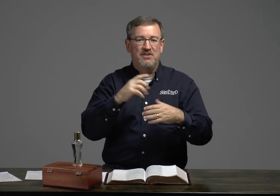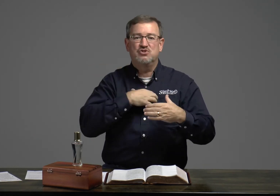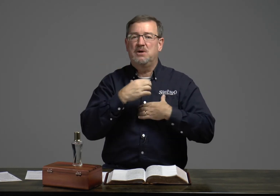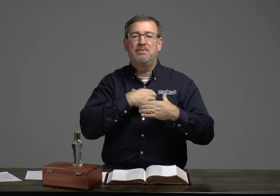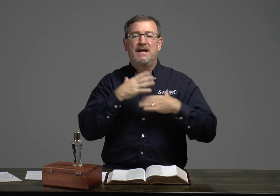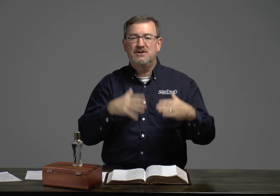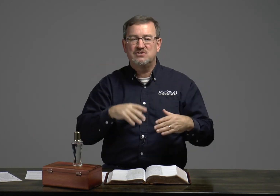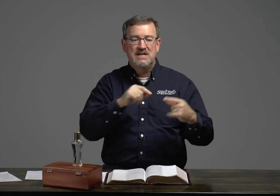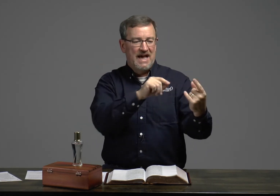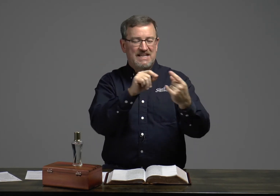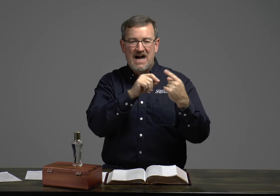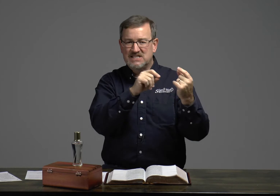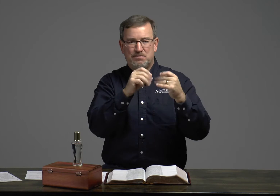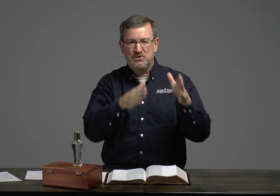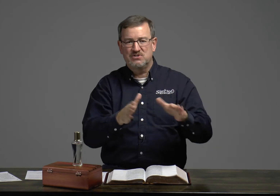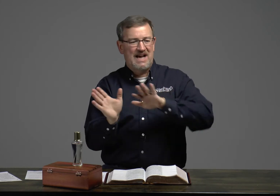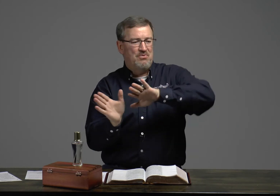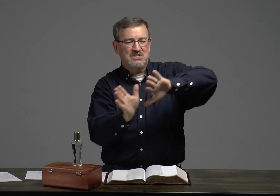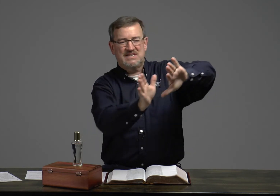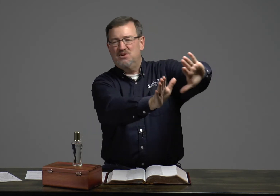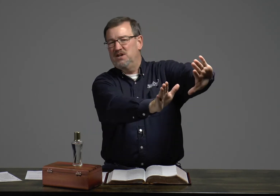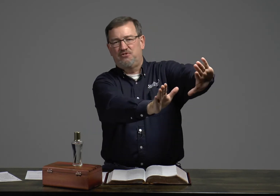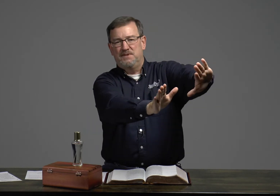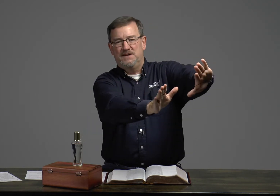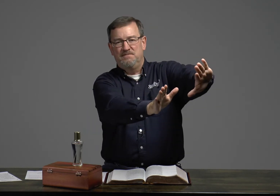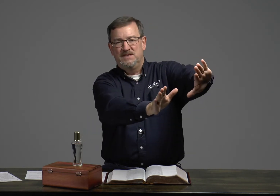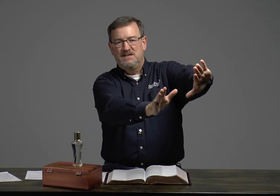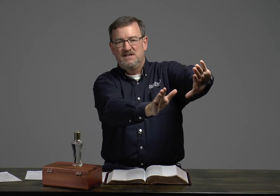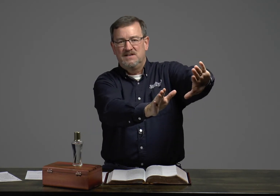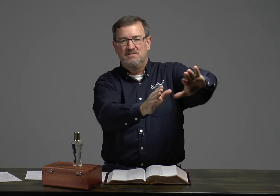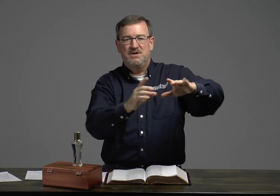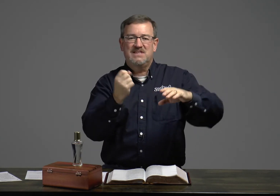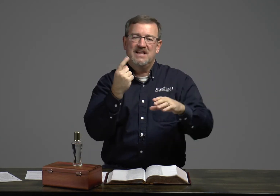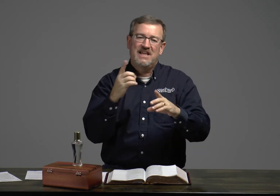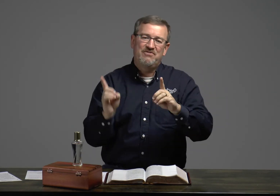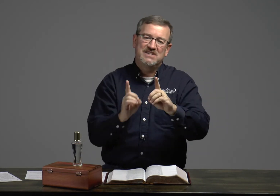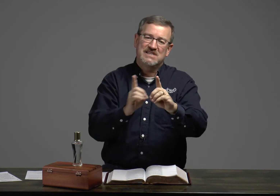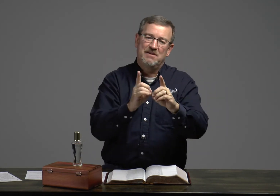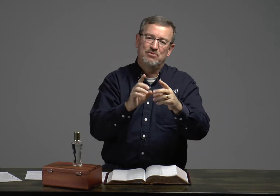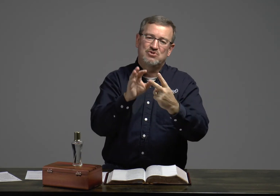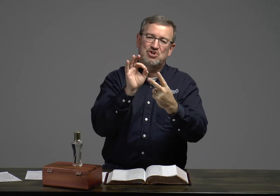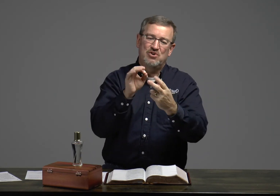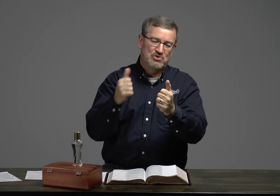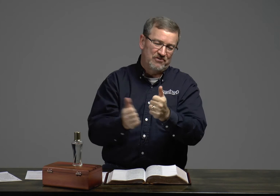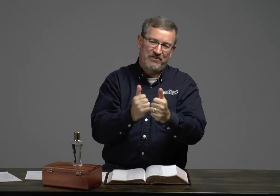there's complainers and gossipers. I want to stay away from them. But the 11 disciples chose to